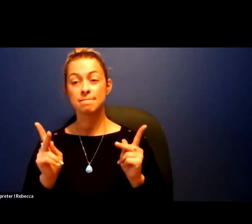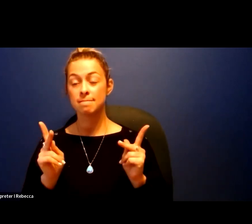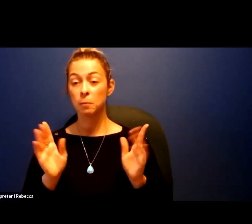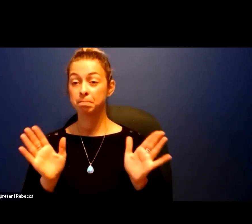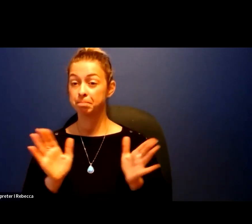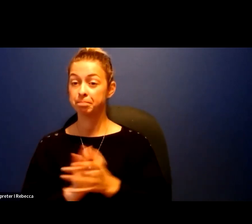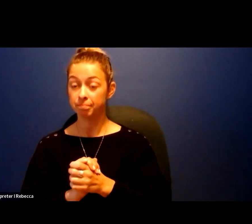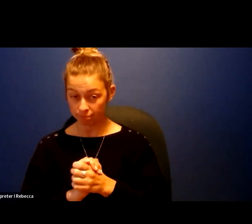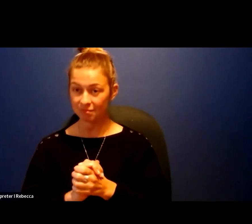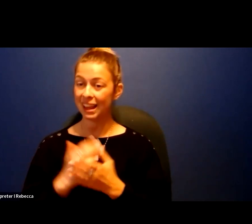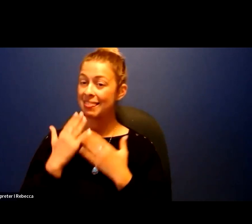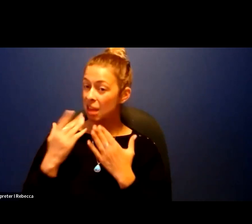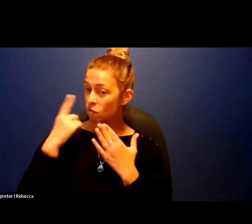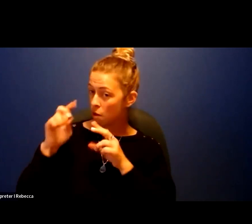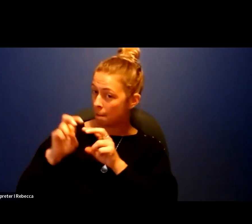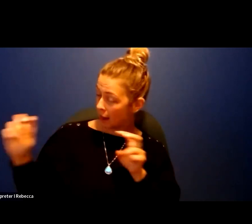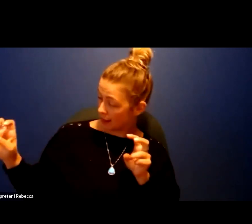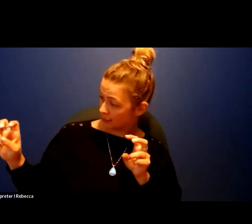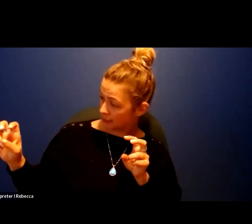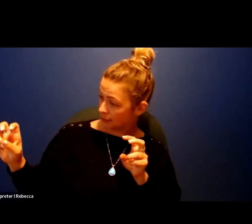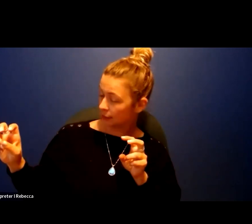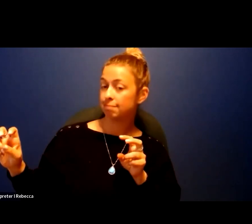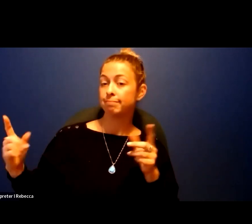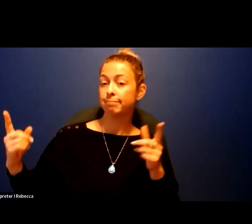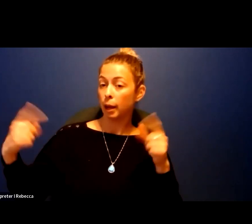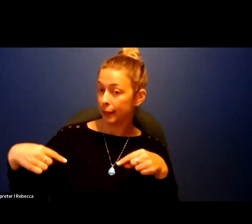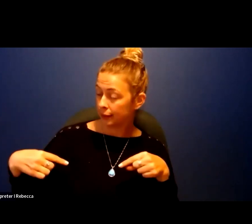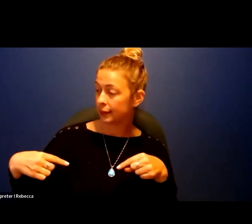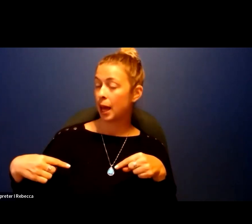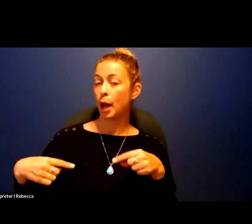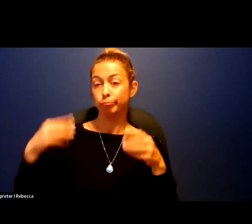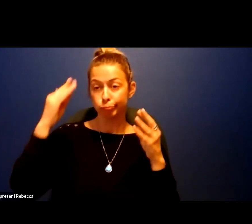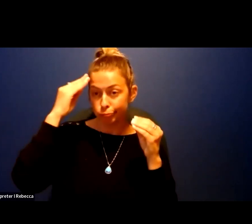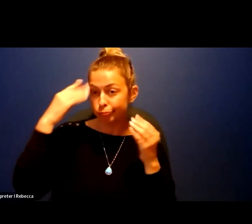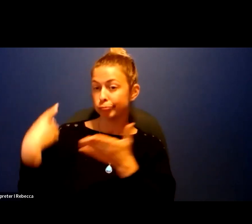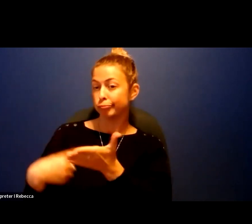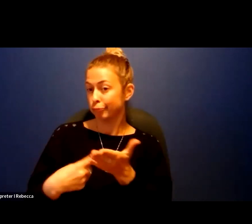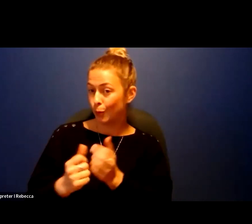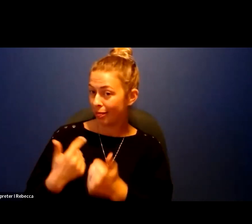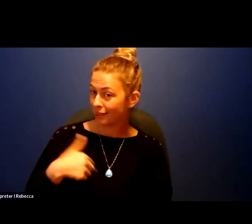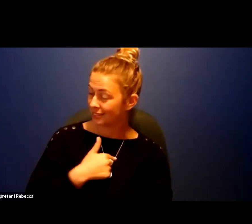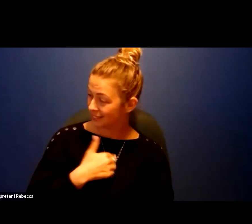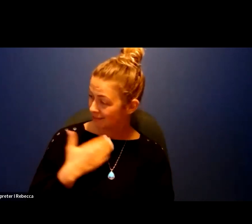I'd like to thank all of our panelists today for coming and preparing and thinking with us.